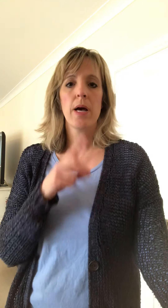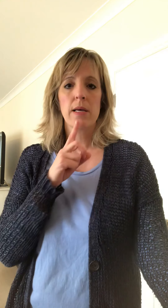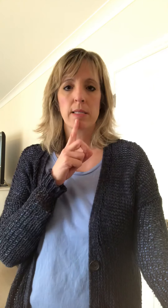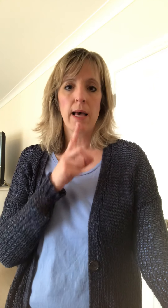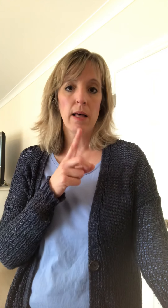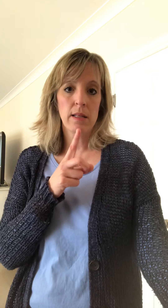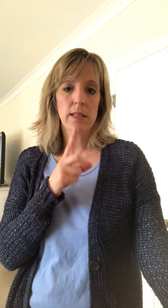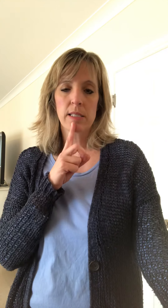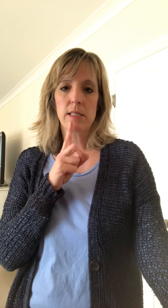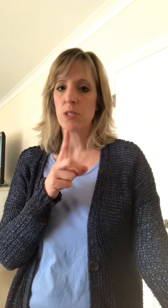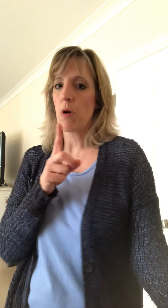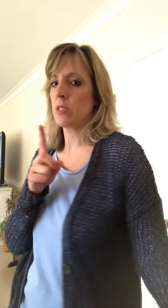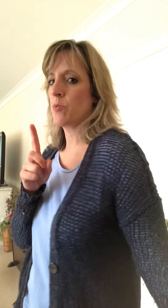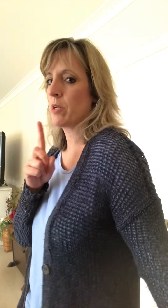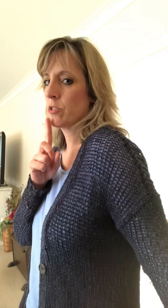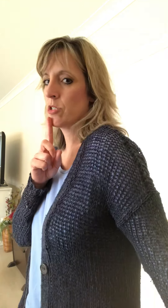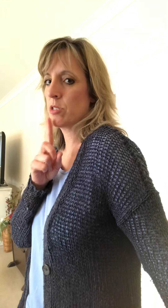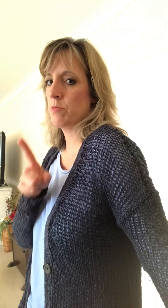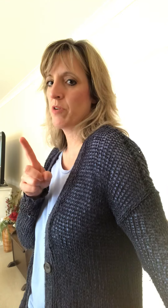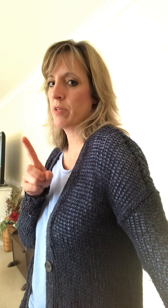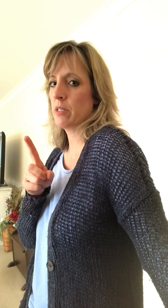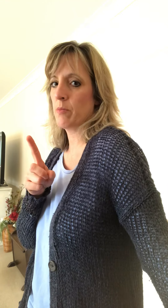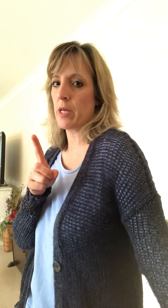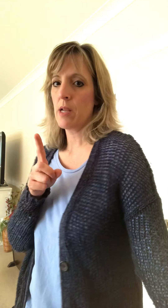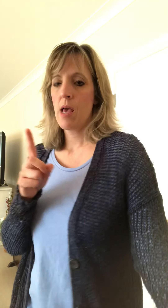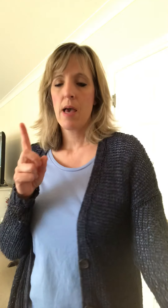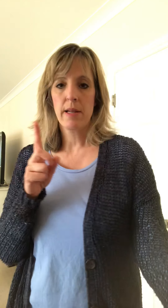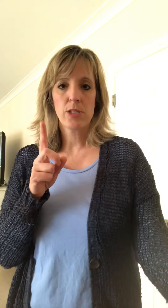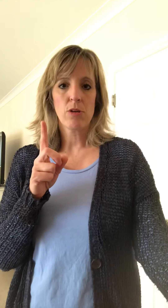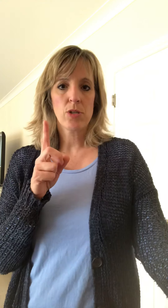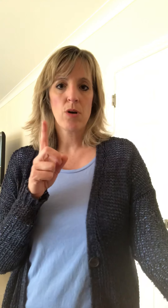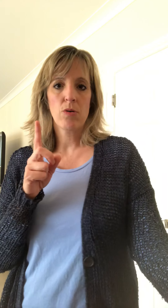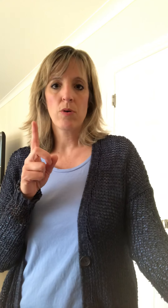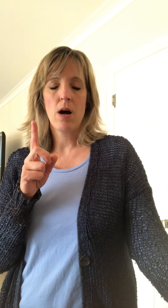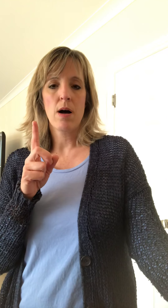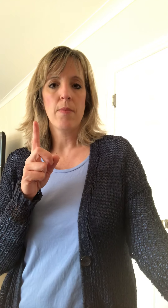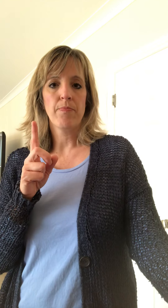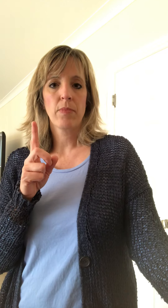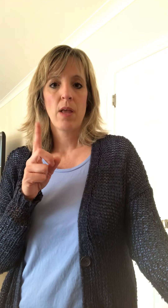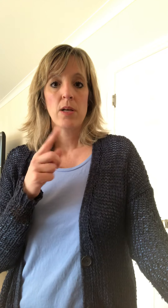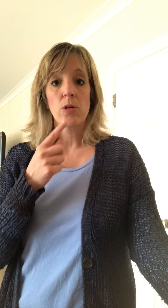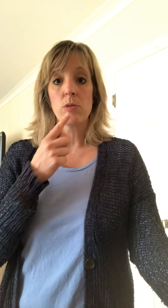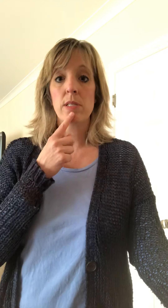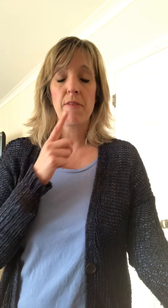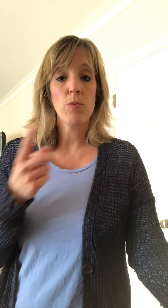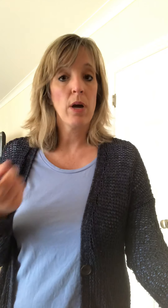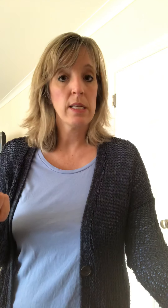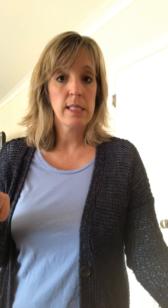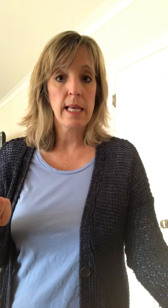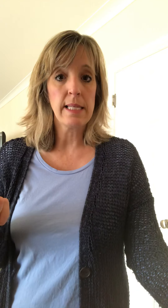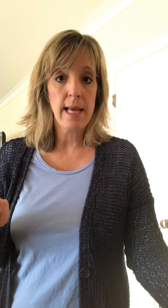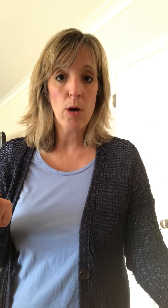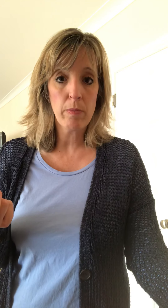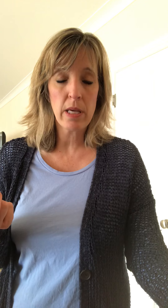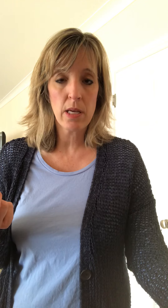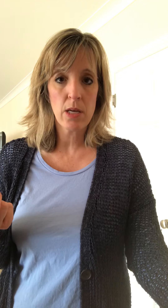but tell is the smallest one. You just move it a little bit. And it's also, so if you wanted to say, tell me